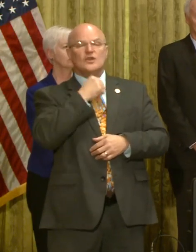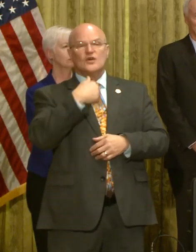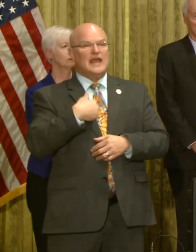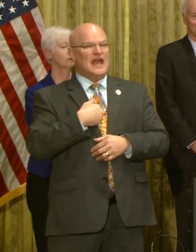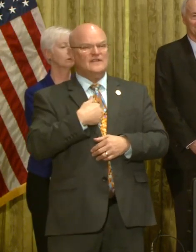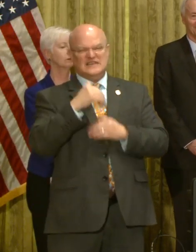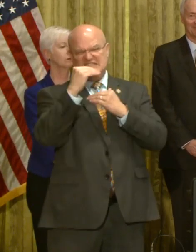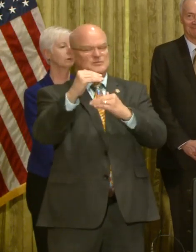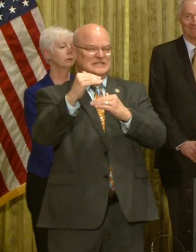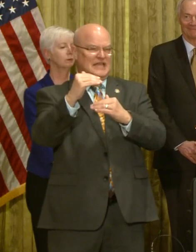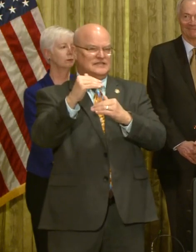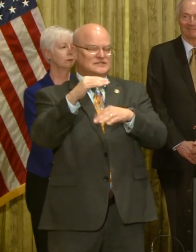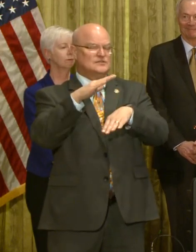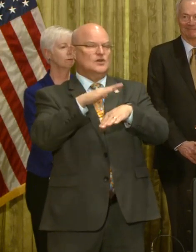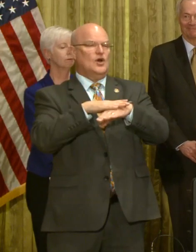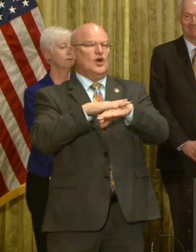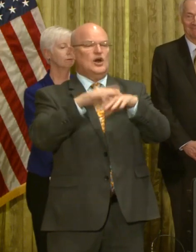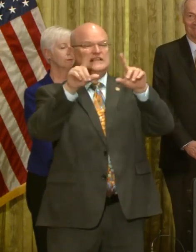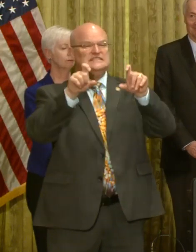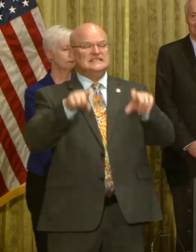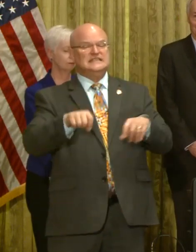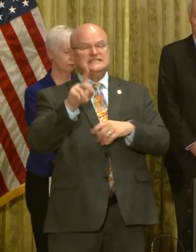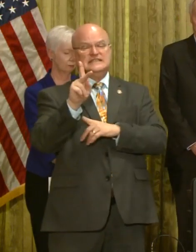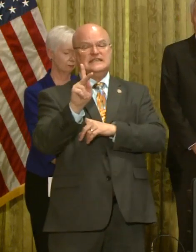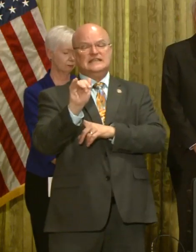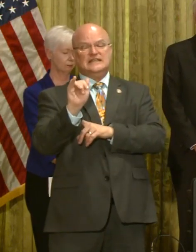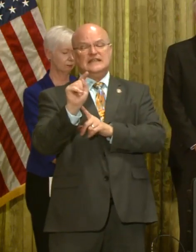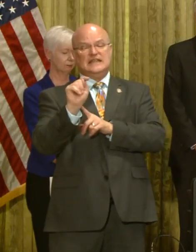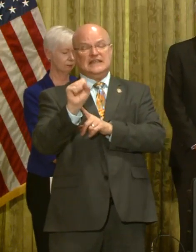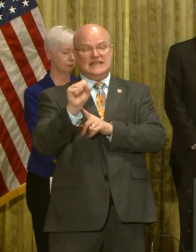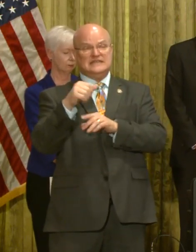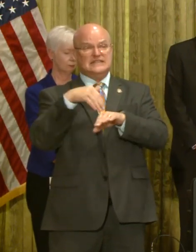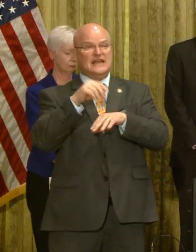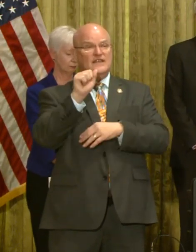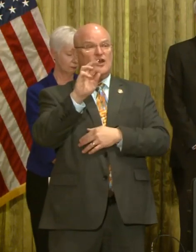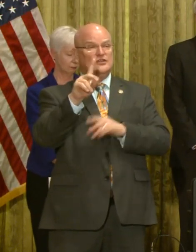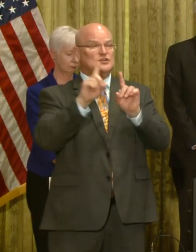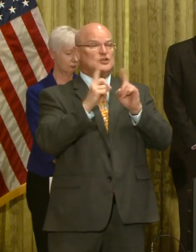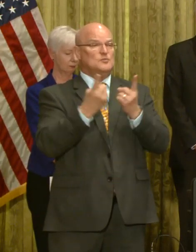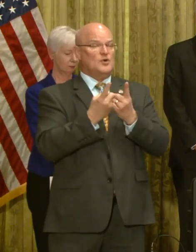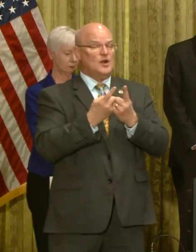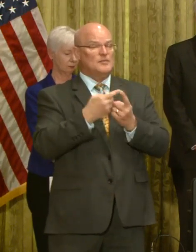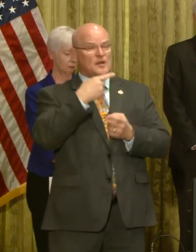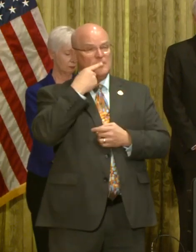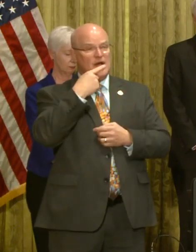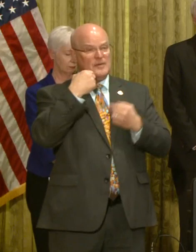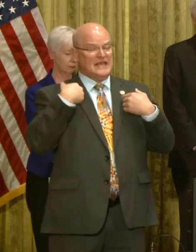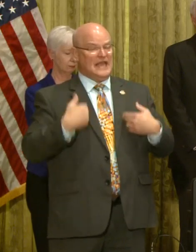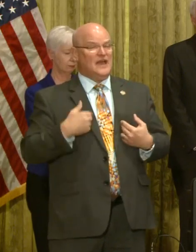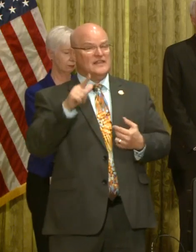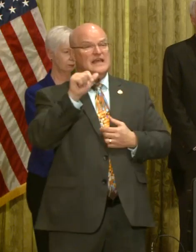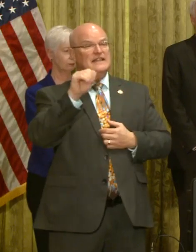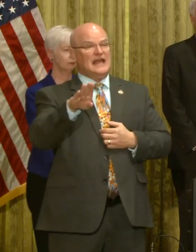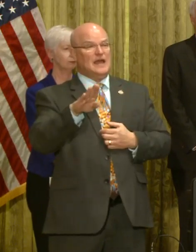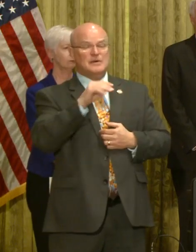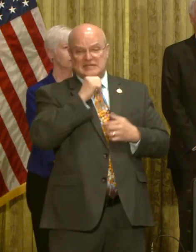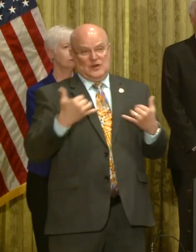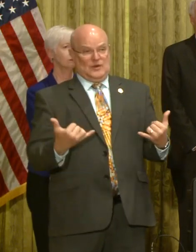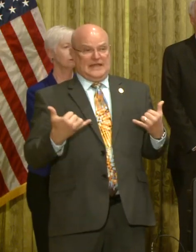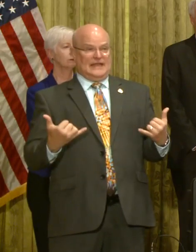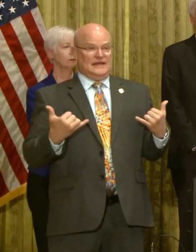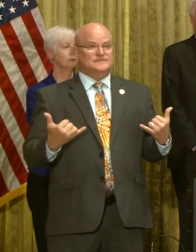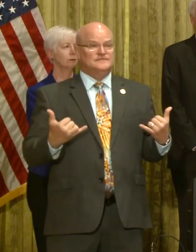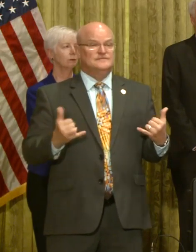have a limitation on testing kits at the Arkansas Department of Health Public Health Laboratory, at least not at this